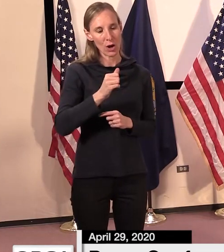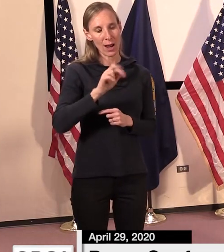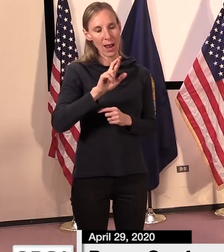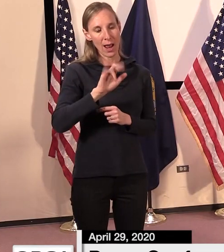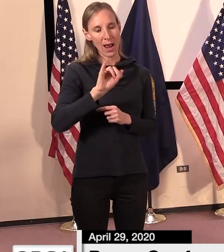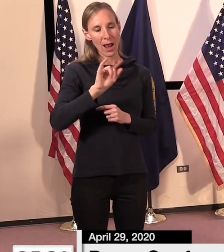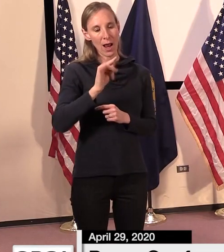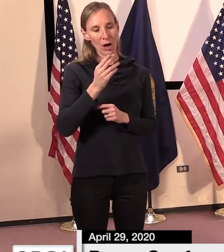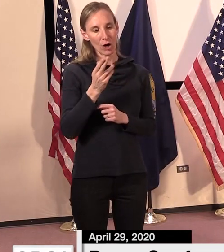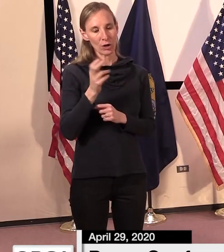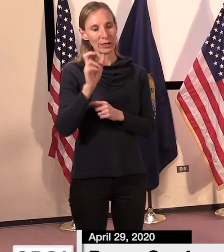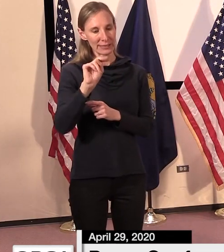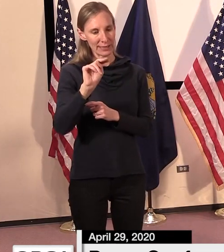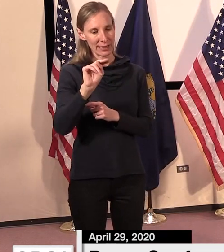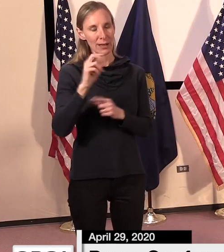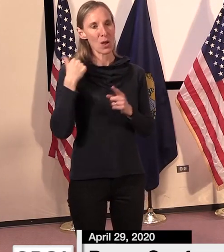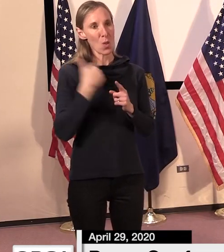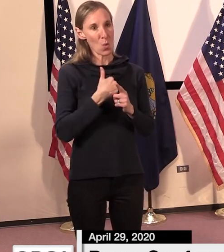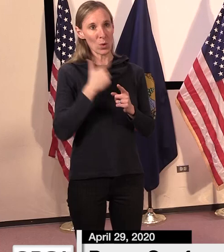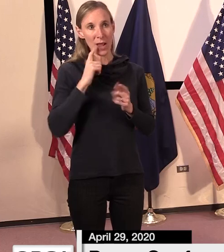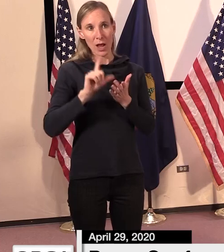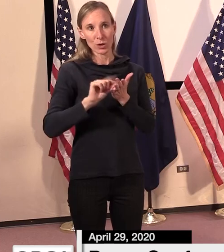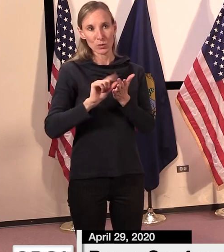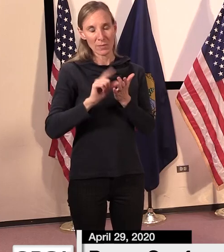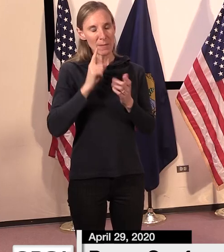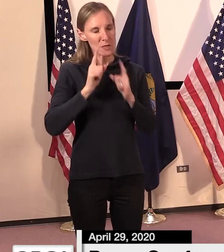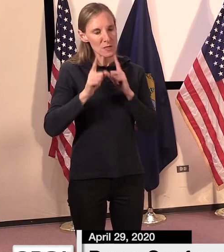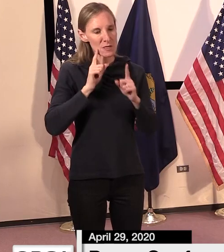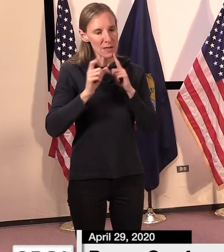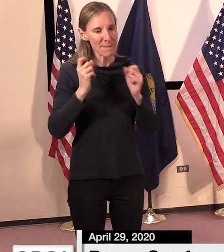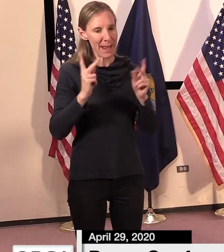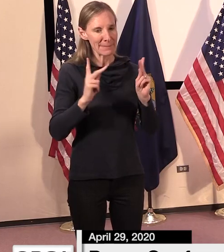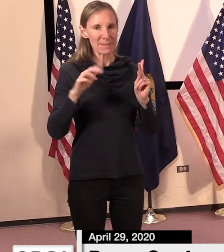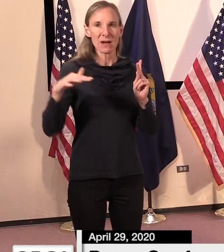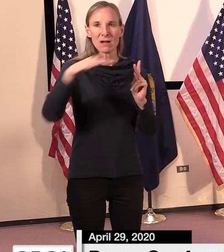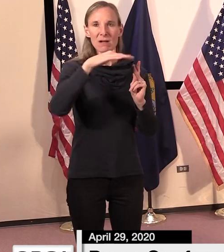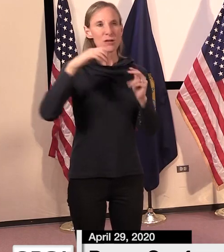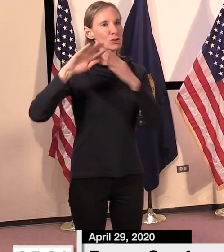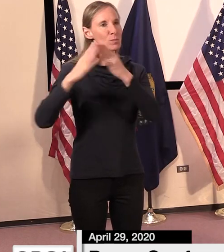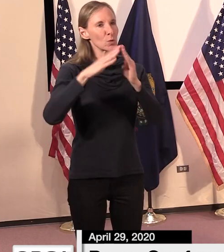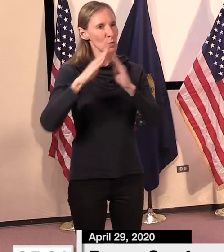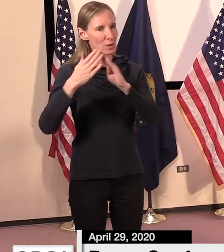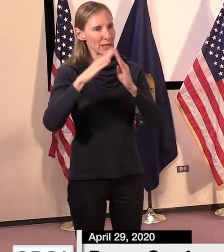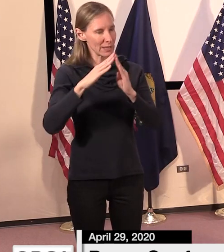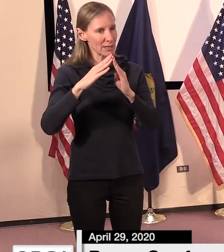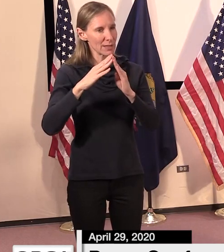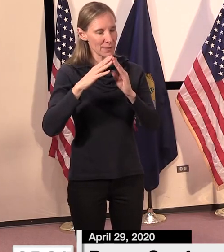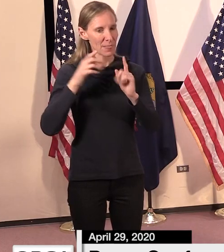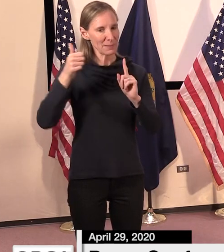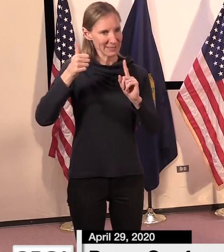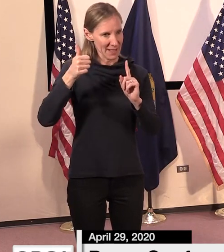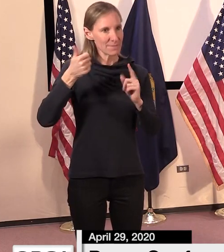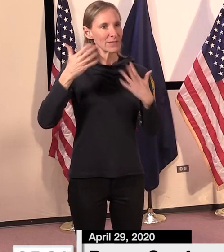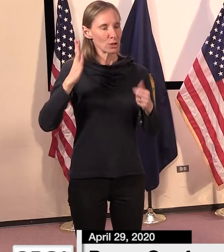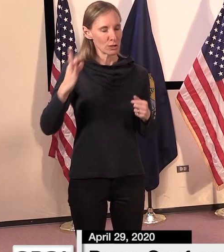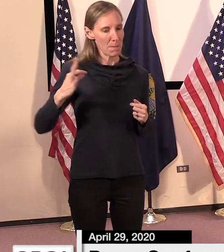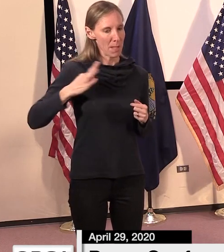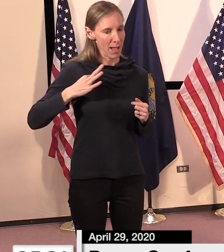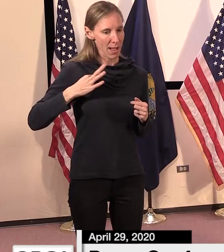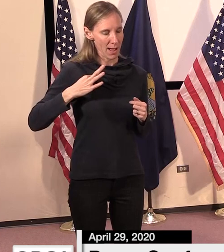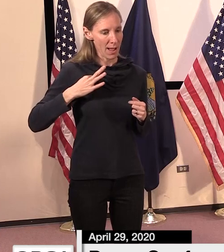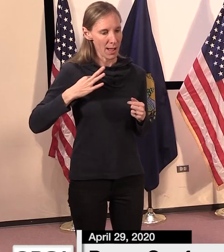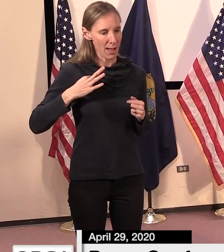We at the Chronicle have been speaking with a number of people in the community who have applied for